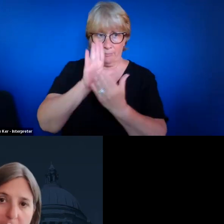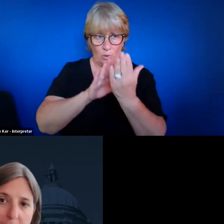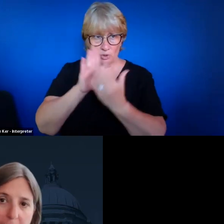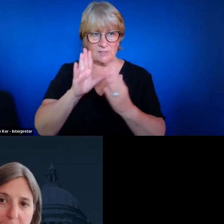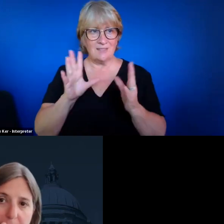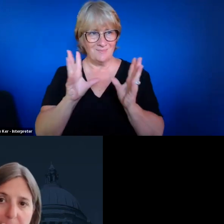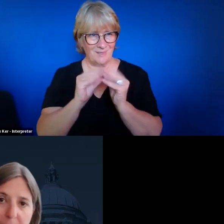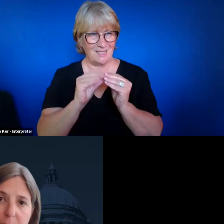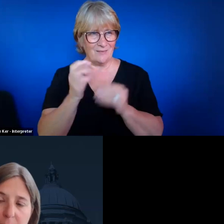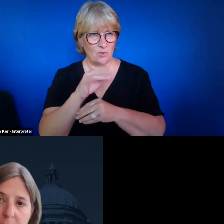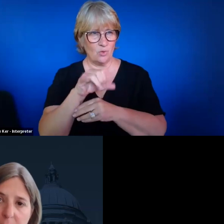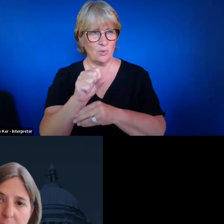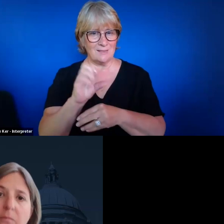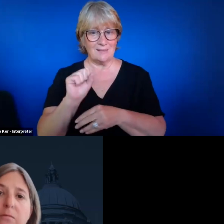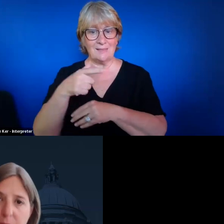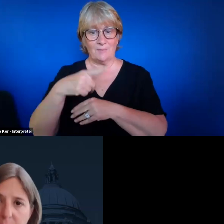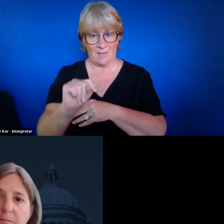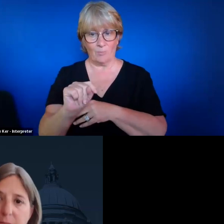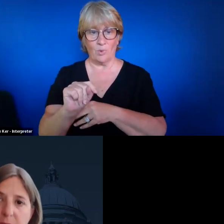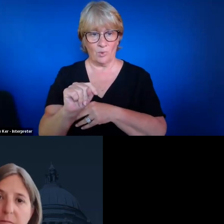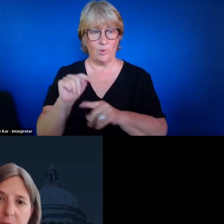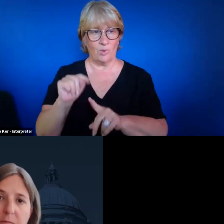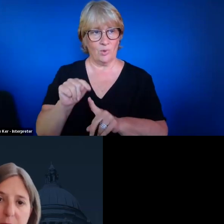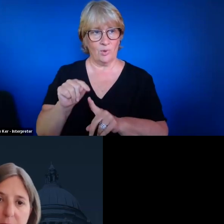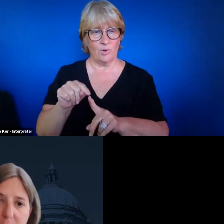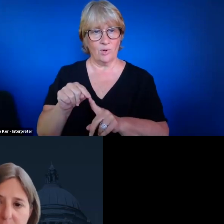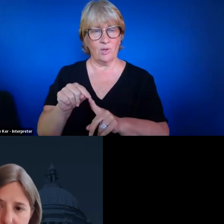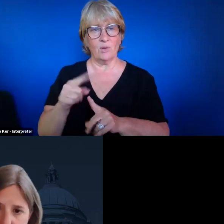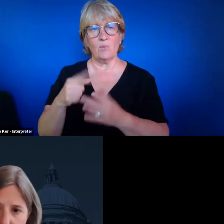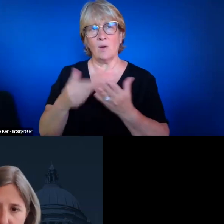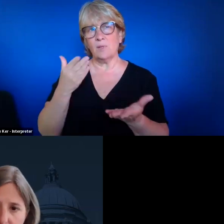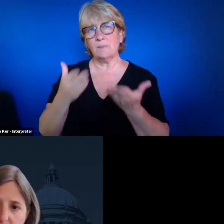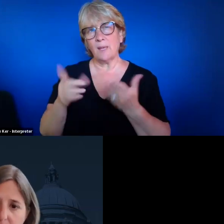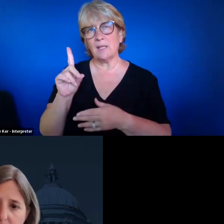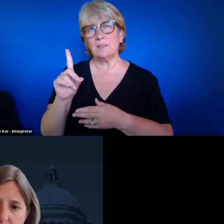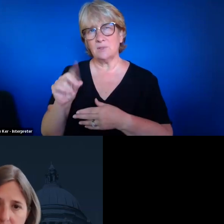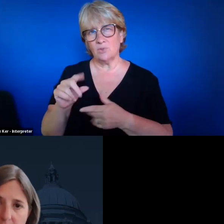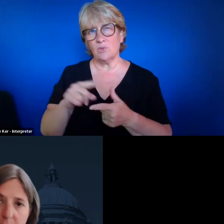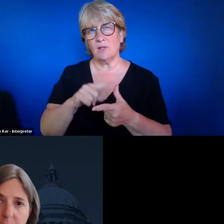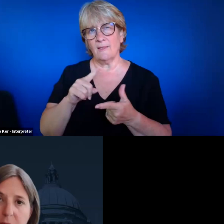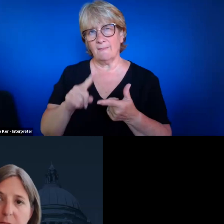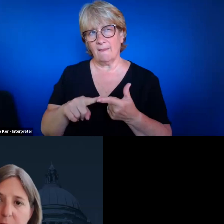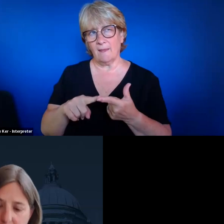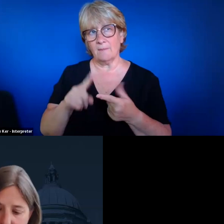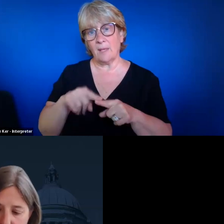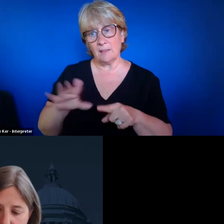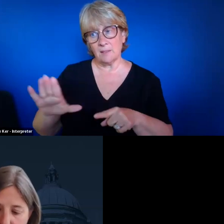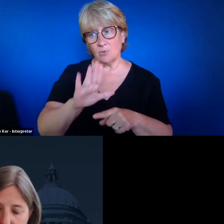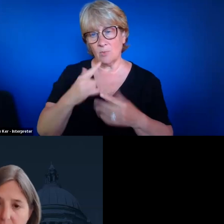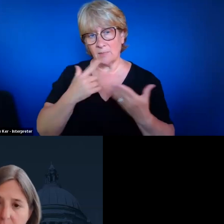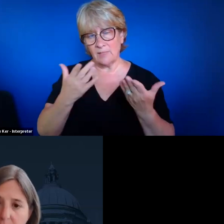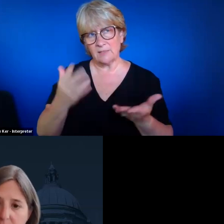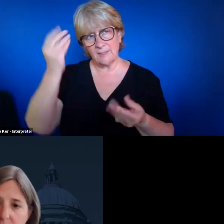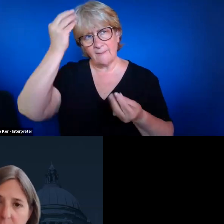meeting of the CRIS in September. And what we might do then, based on your recommendation, is to think